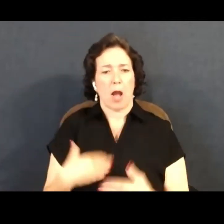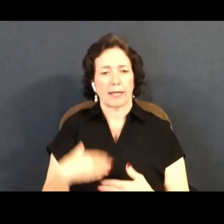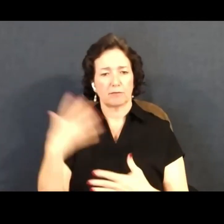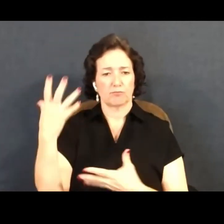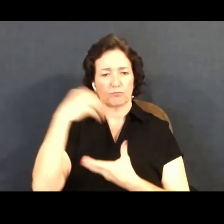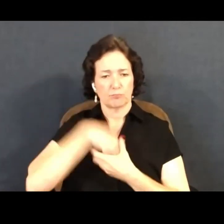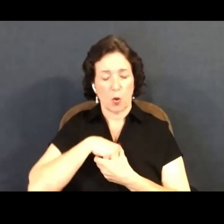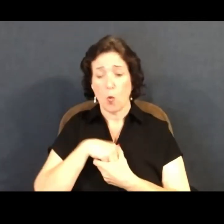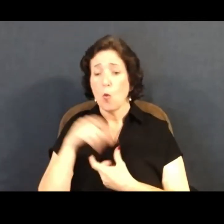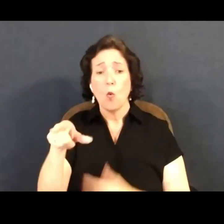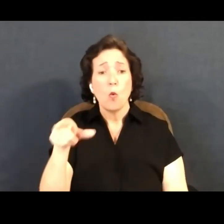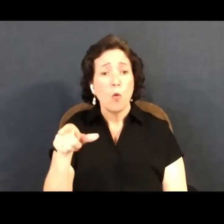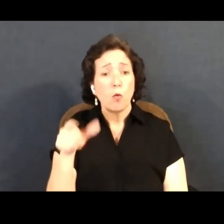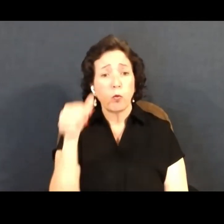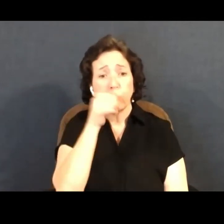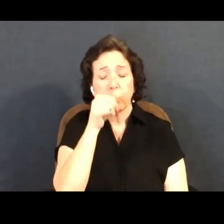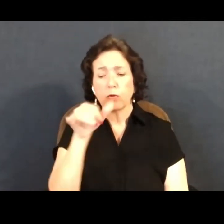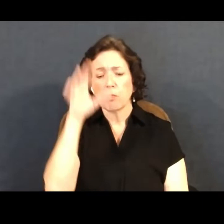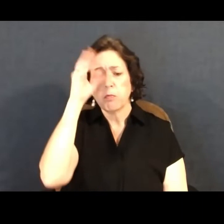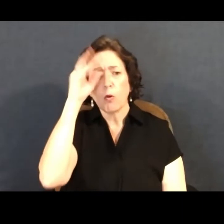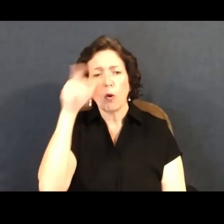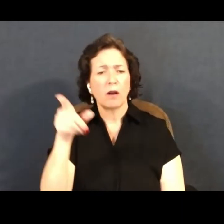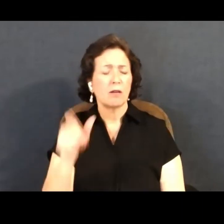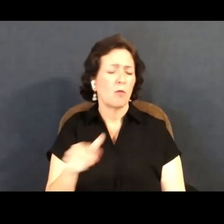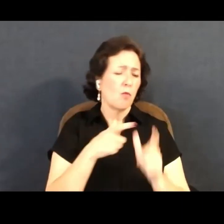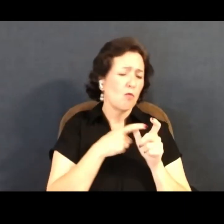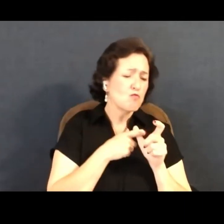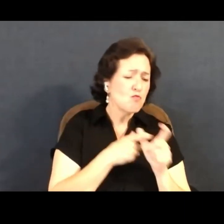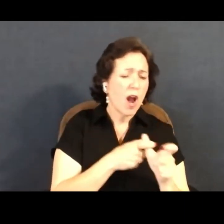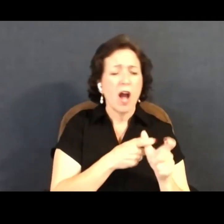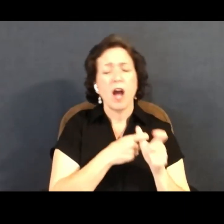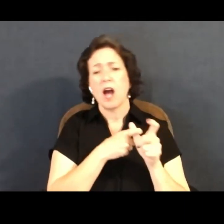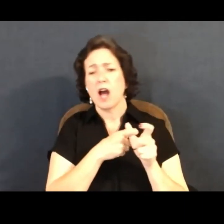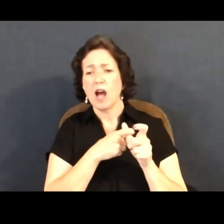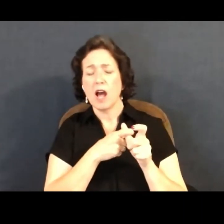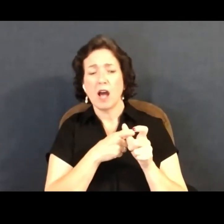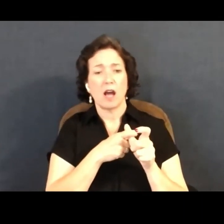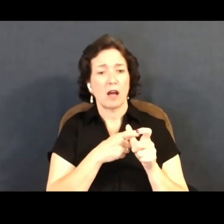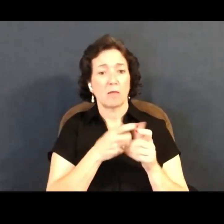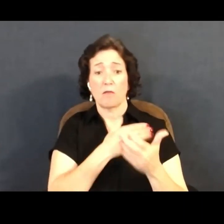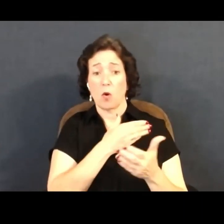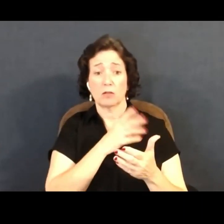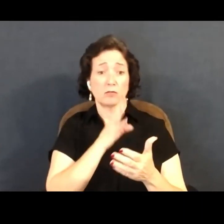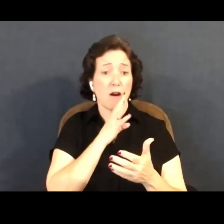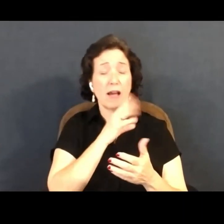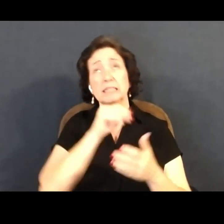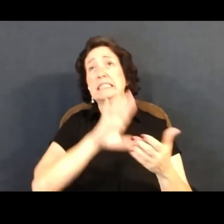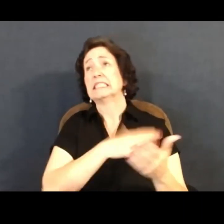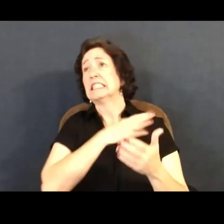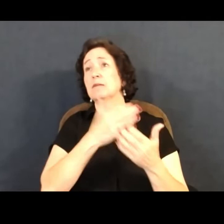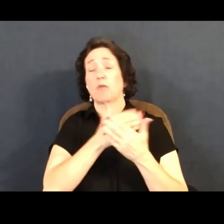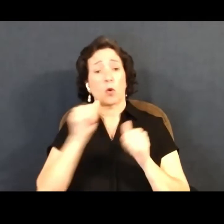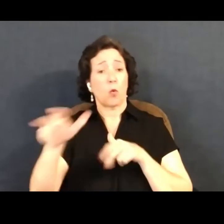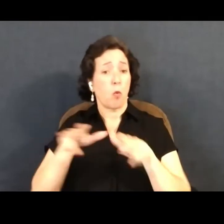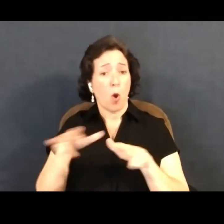boy. He was so clever. He could run before he could talk. He could sing before he could walk. And they